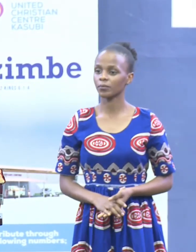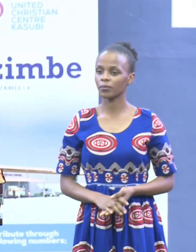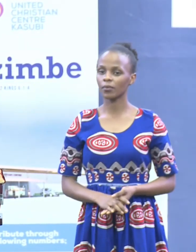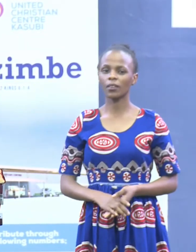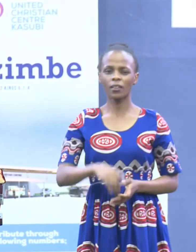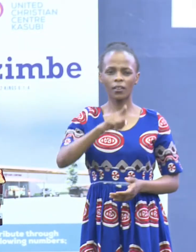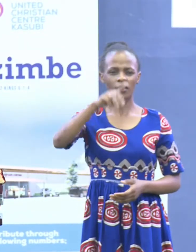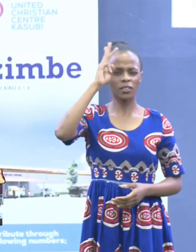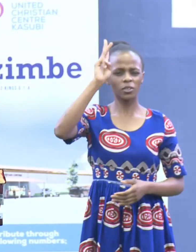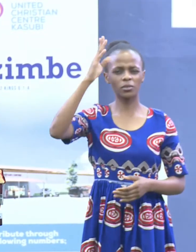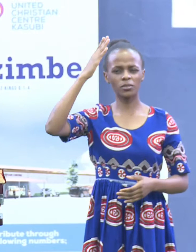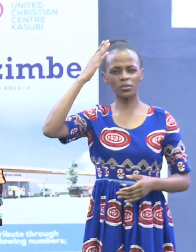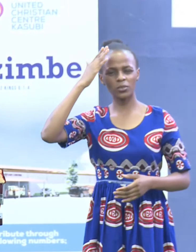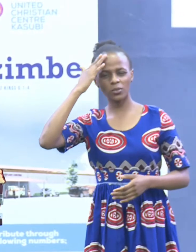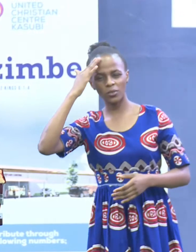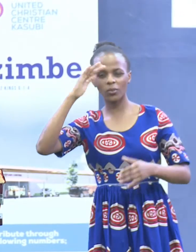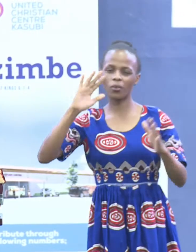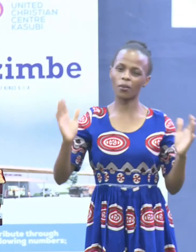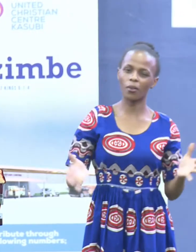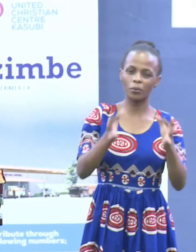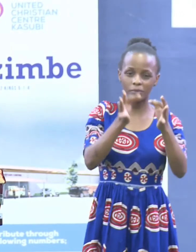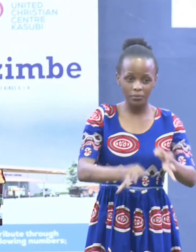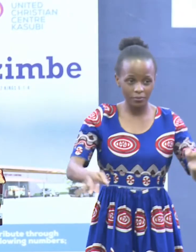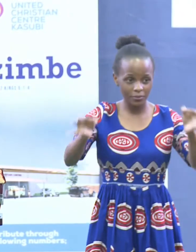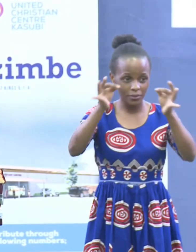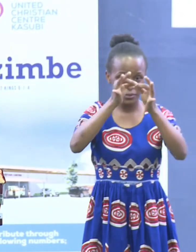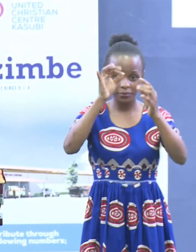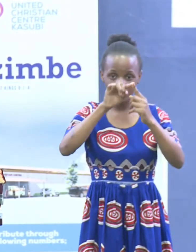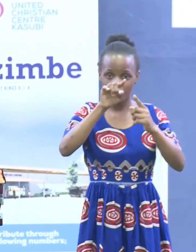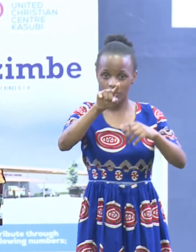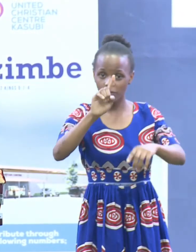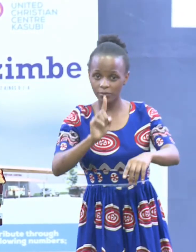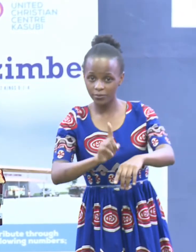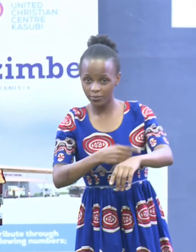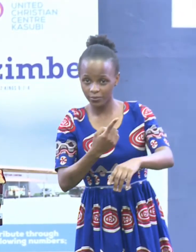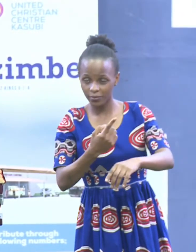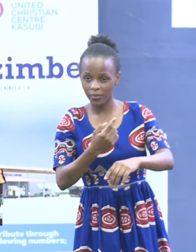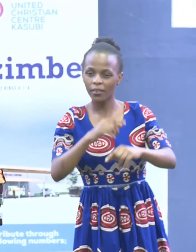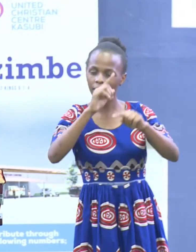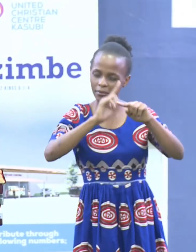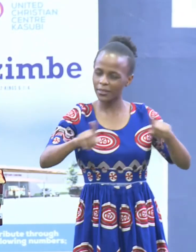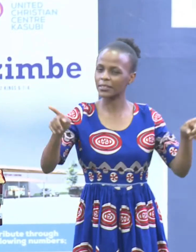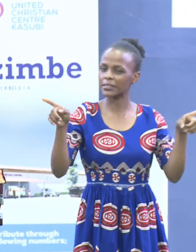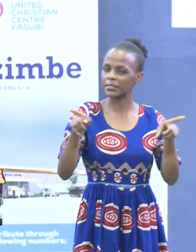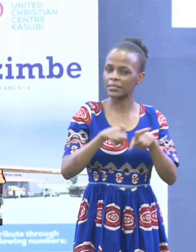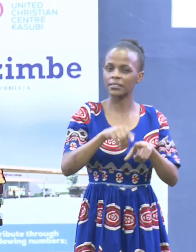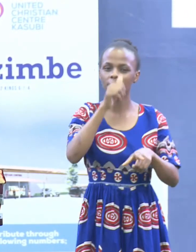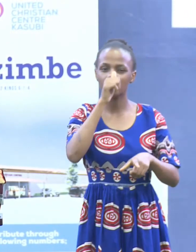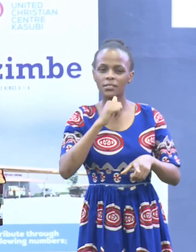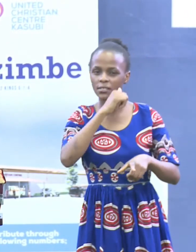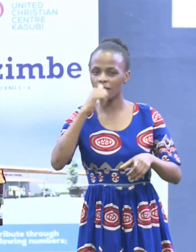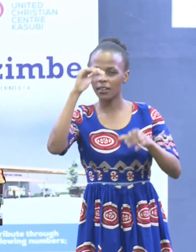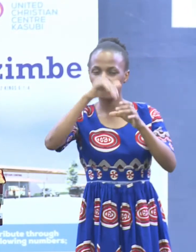You will get to know how it concerns you. Chama echiri mu